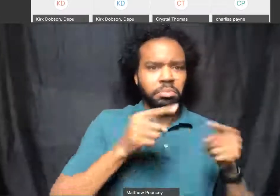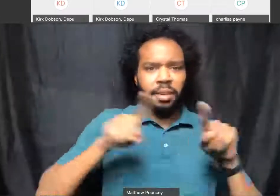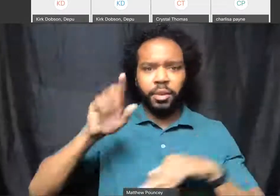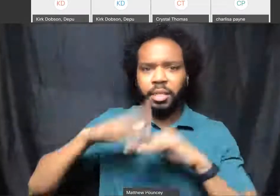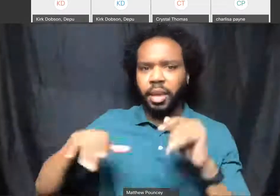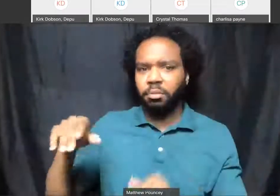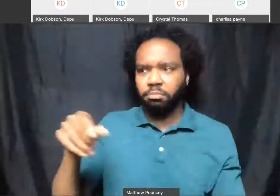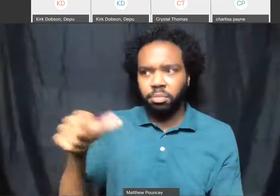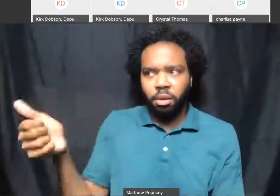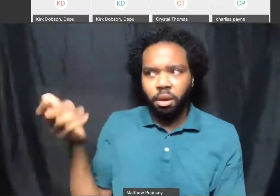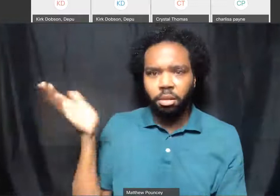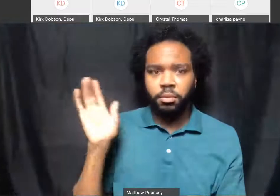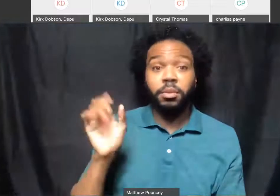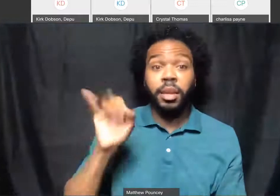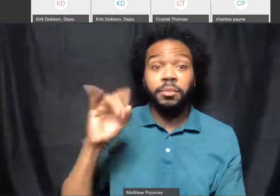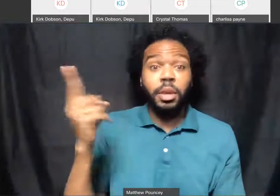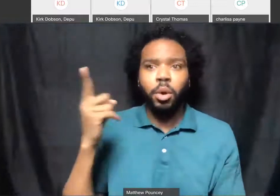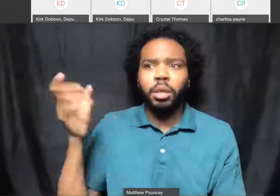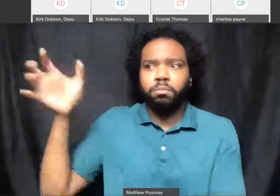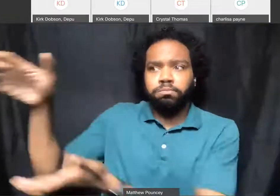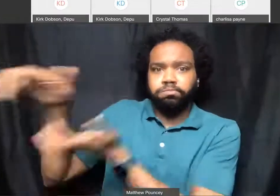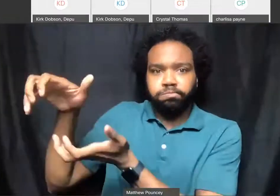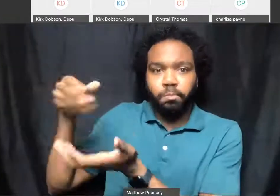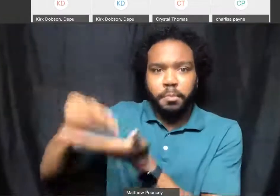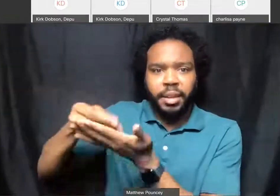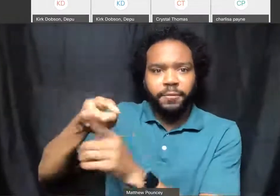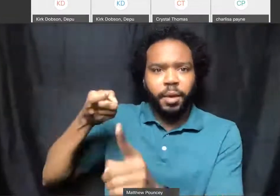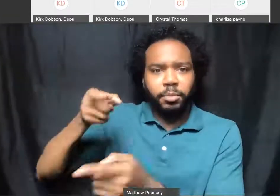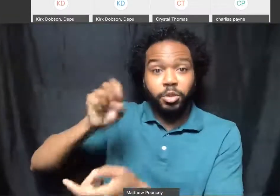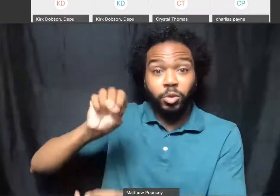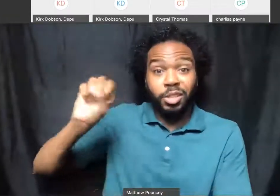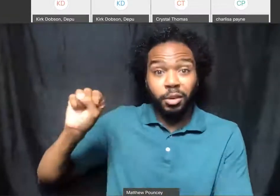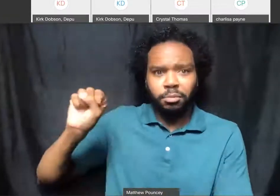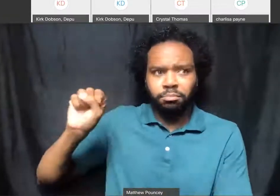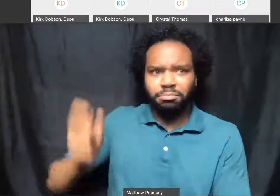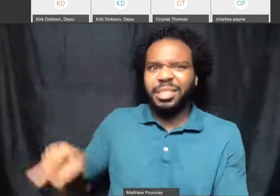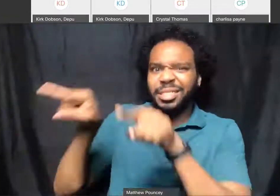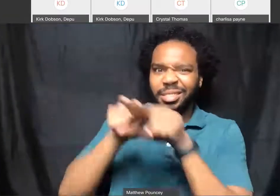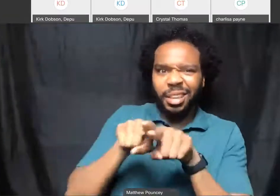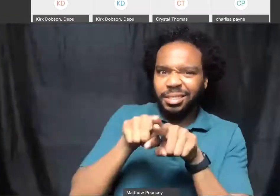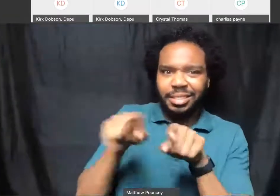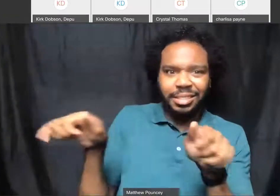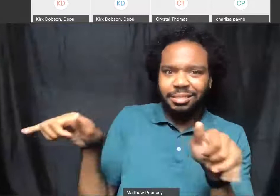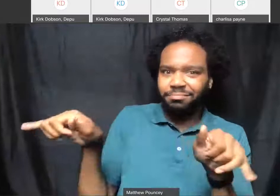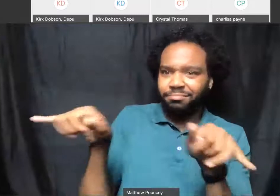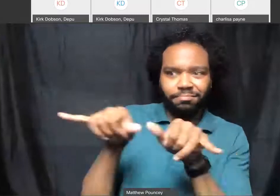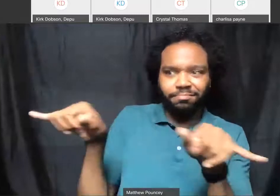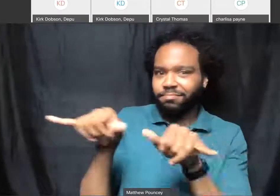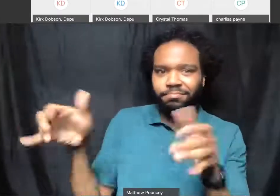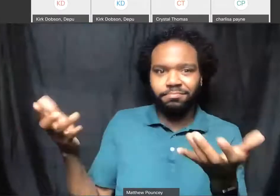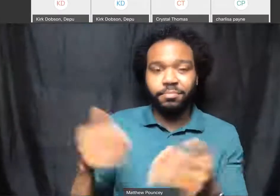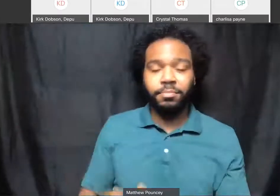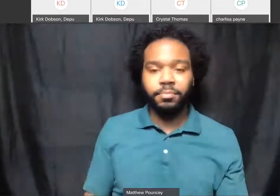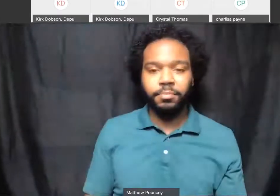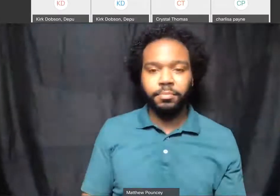a lump sum payment from Social Security, it's essentially exactly the same thing. Correct. So and there's an